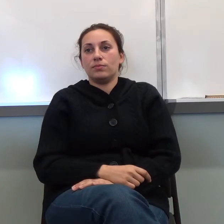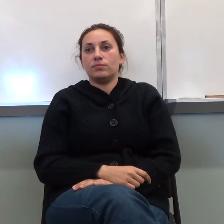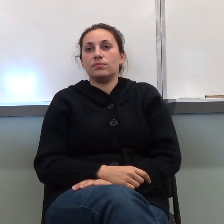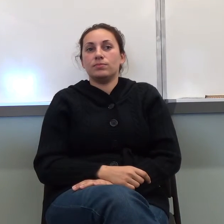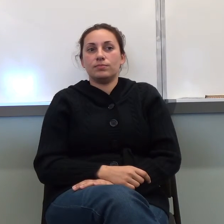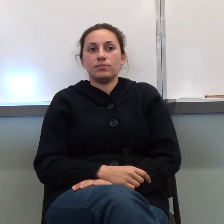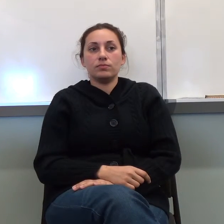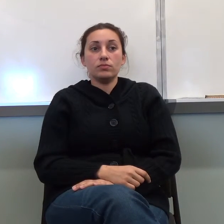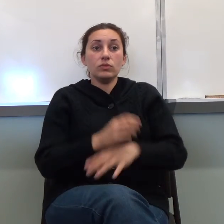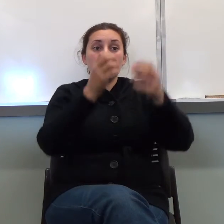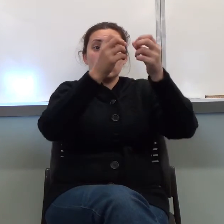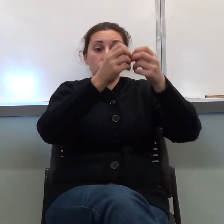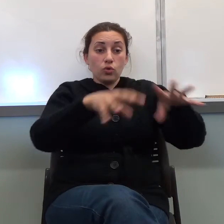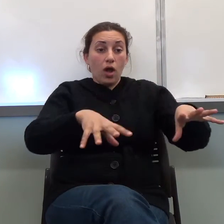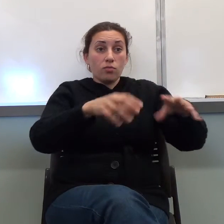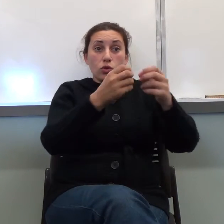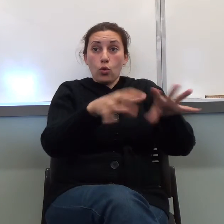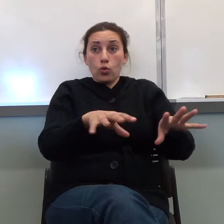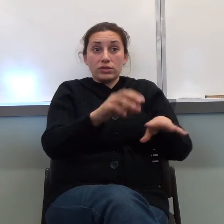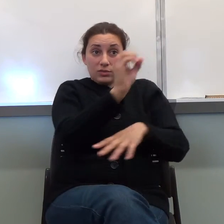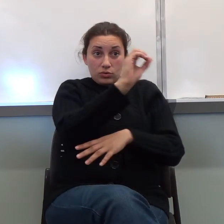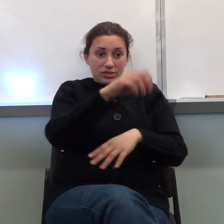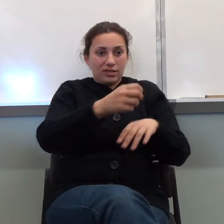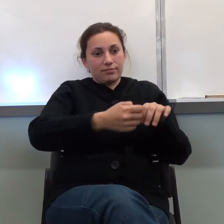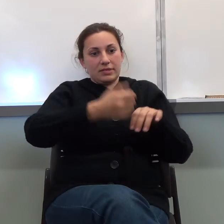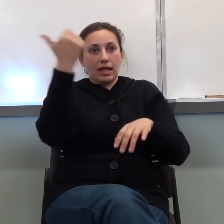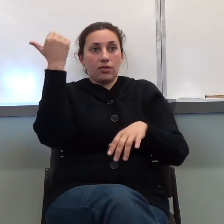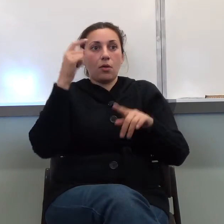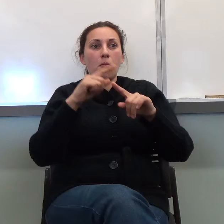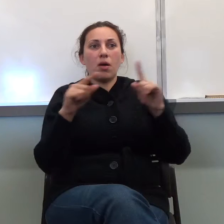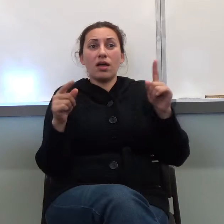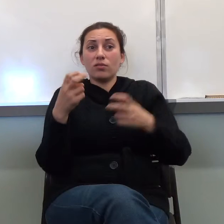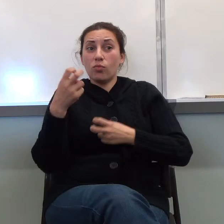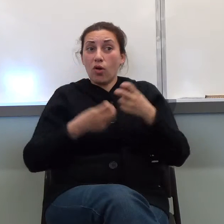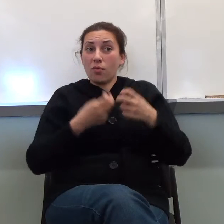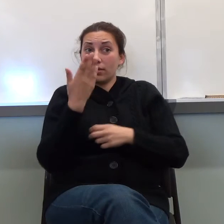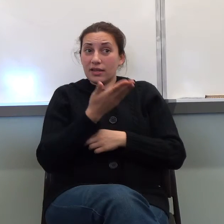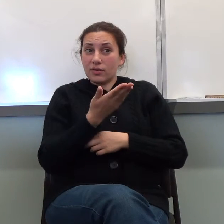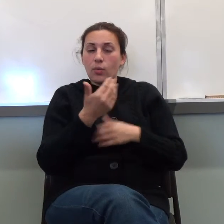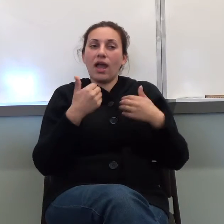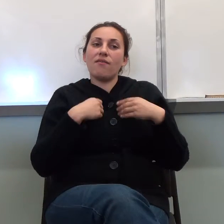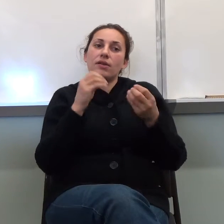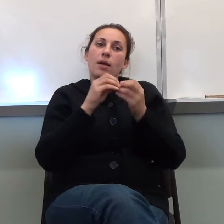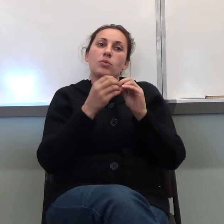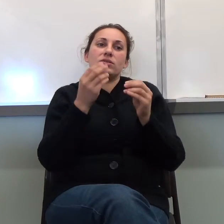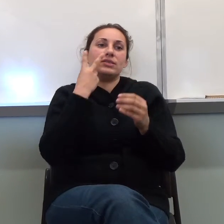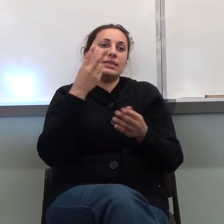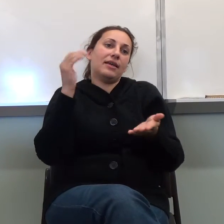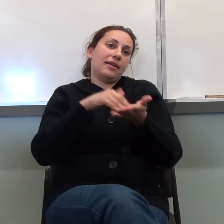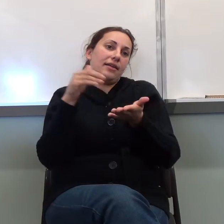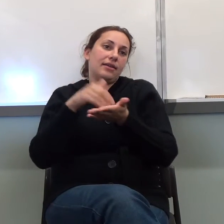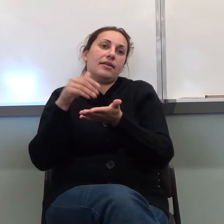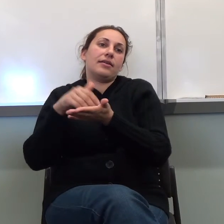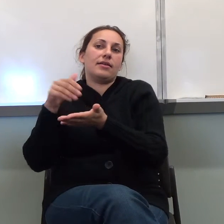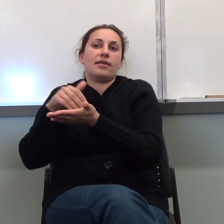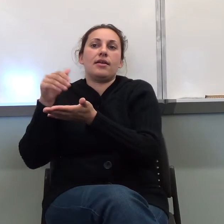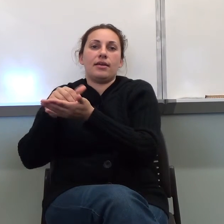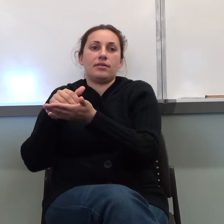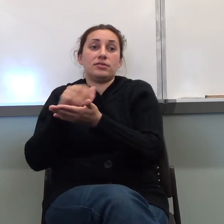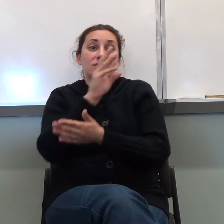Yes, but the problem is we've got a repeater going on here. So this is 66. If you remember